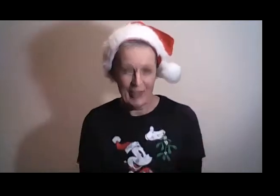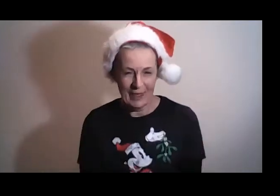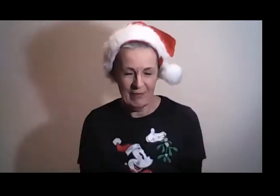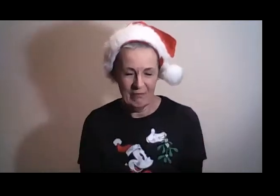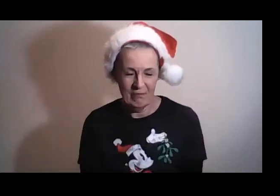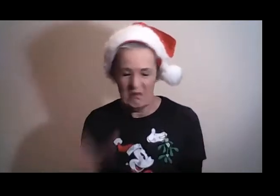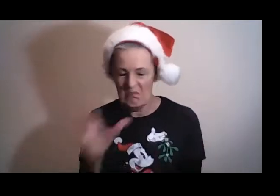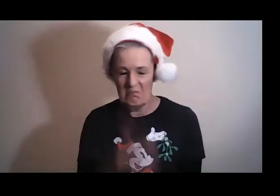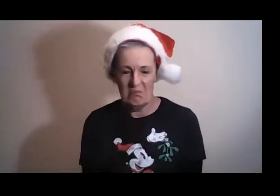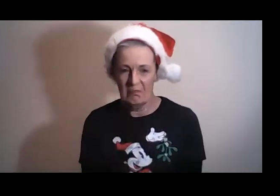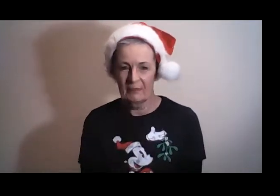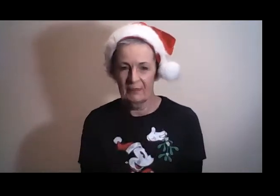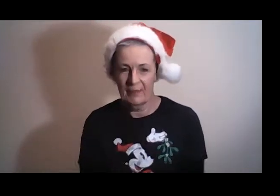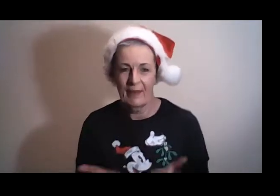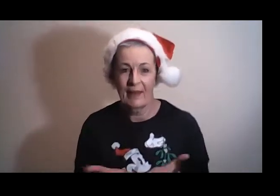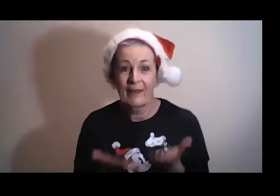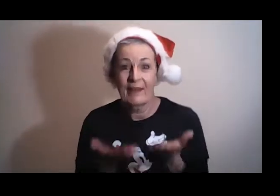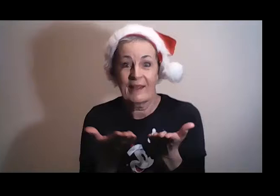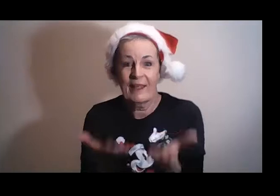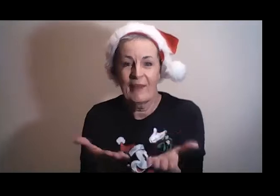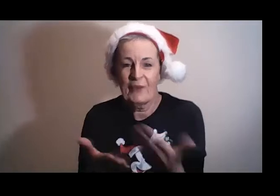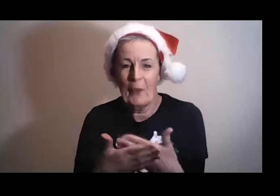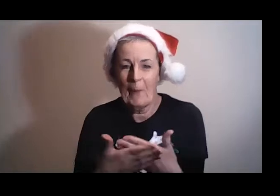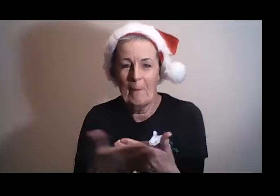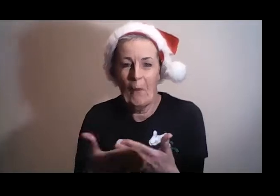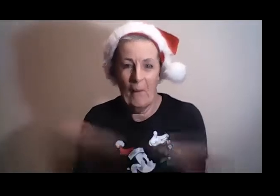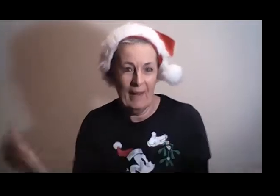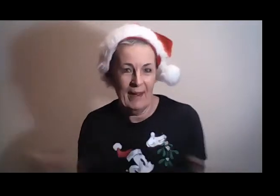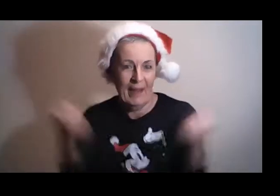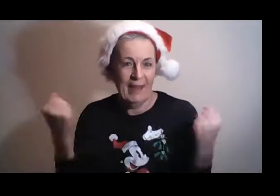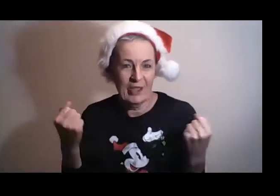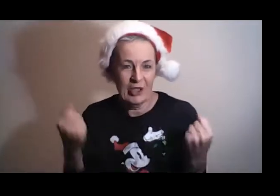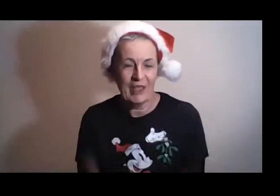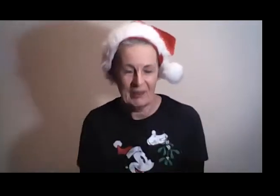good, and then giving you some more light energy.